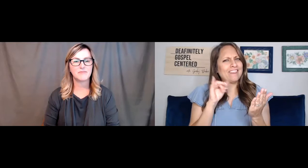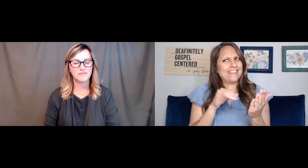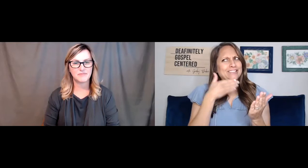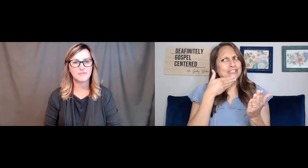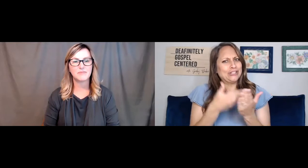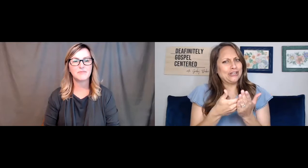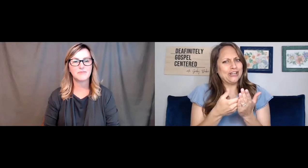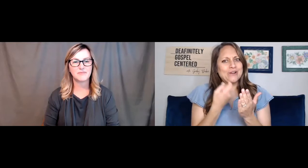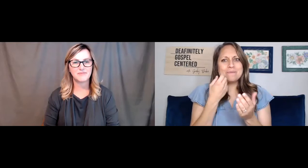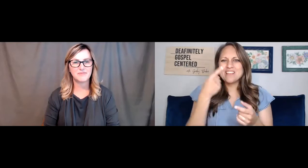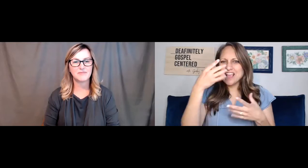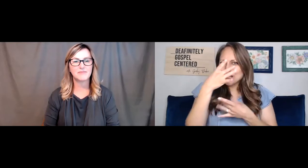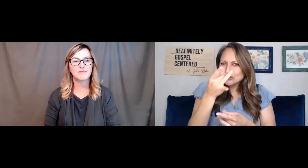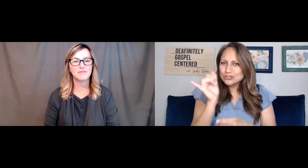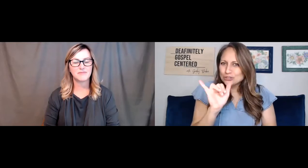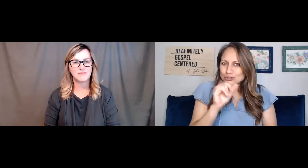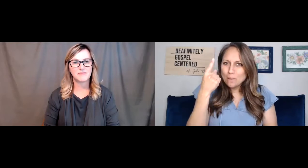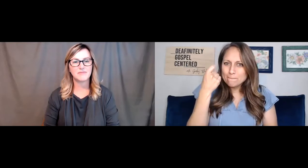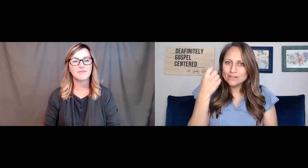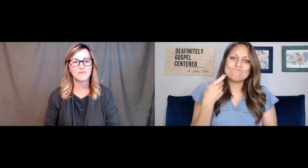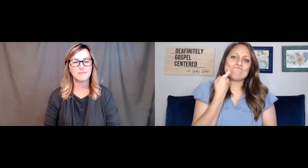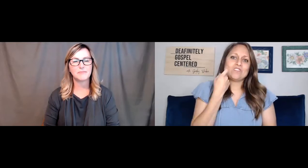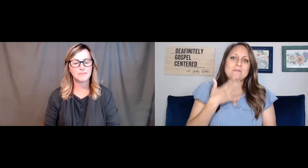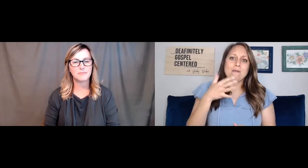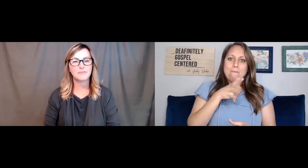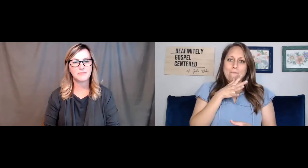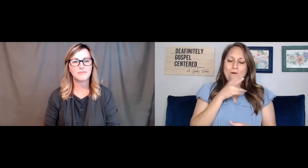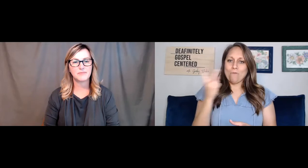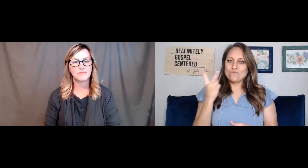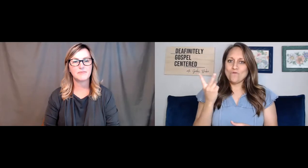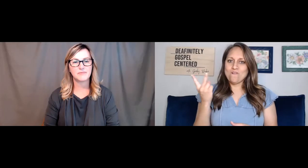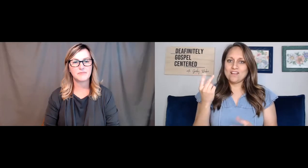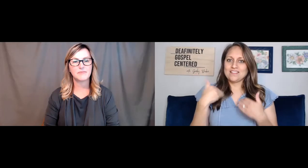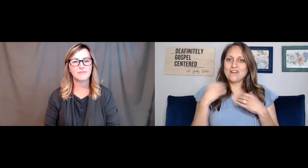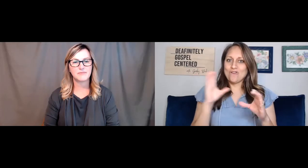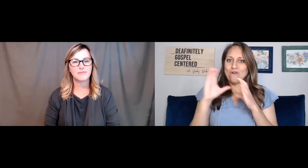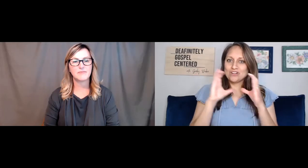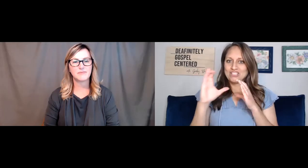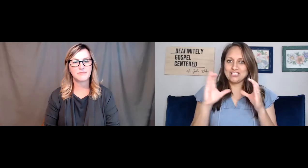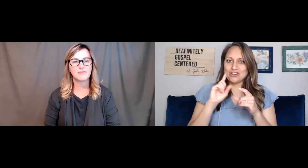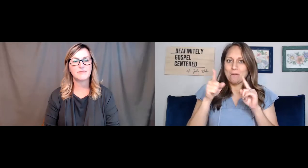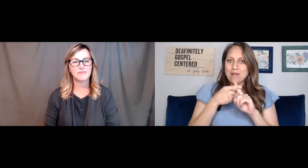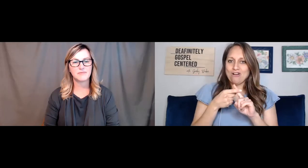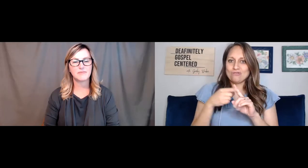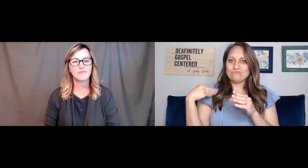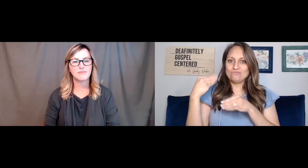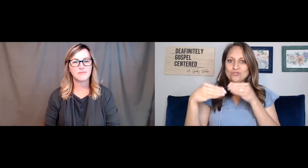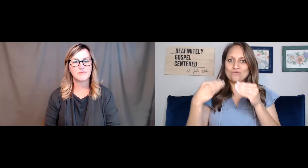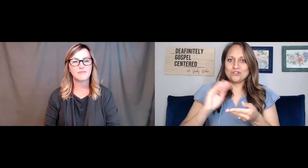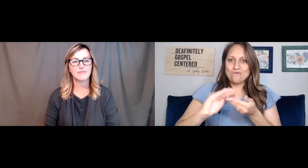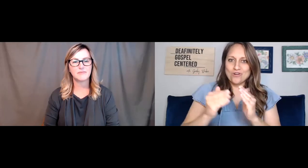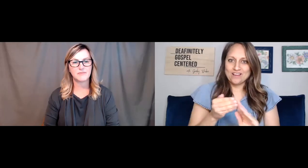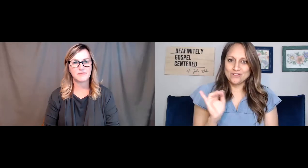seeing this and thinking how good of a conversation this could be. It's so interesting too because my mother and I recently